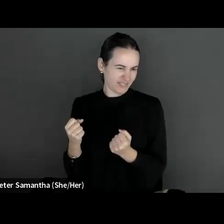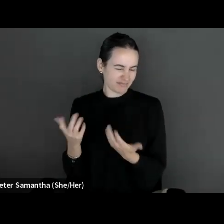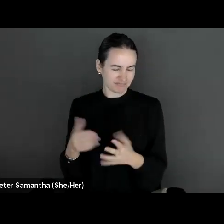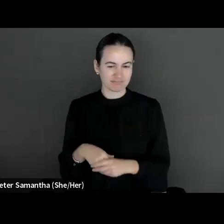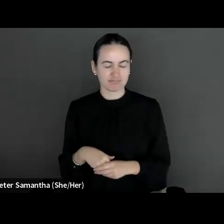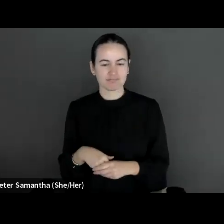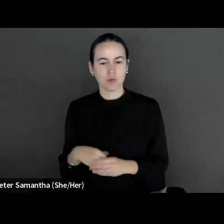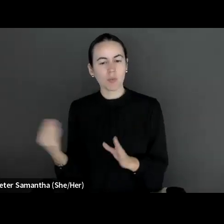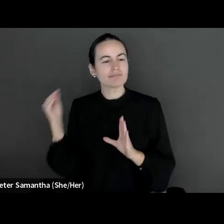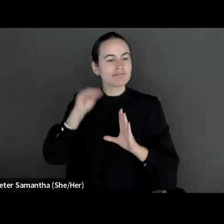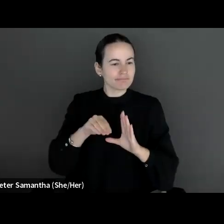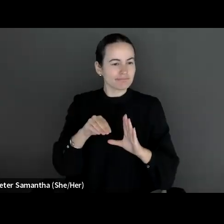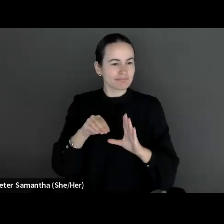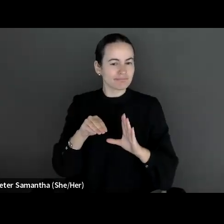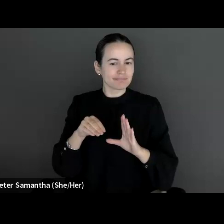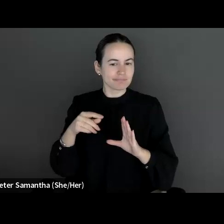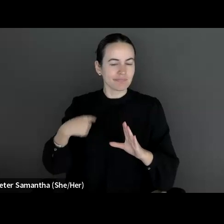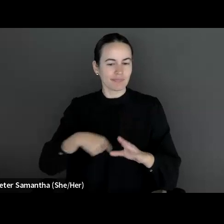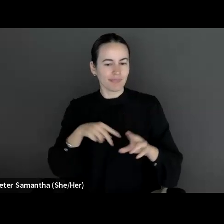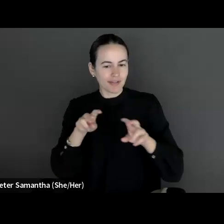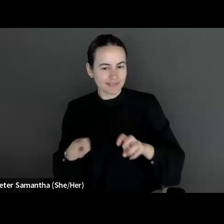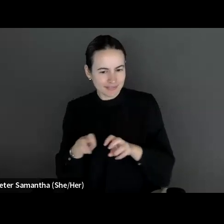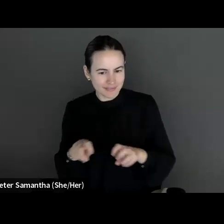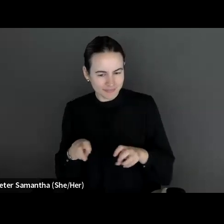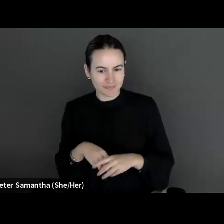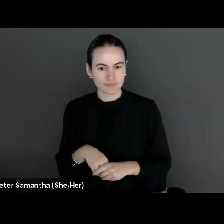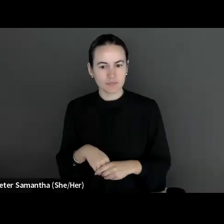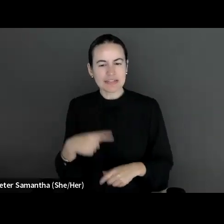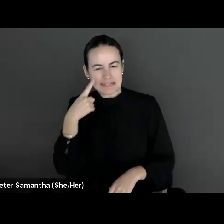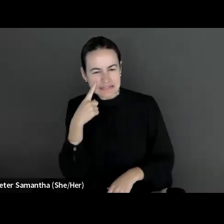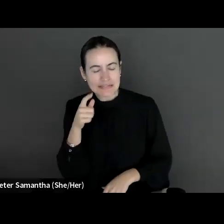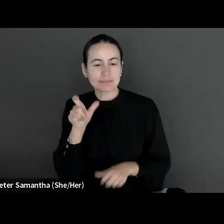the annotated data, looking at hesitations,